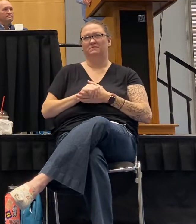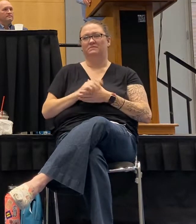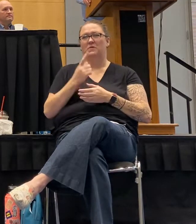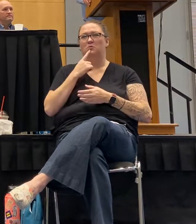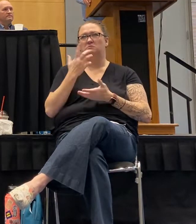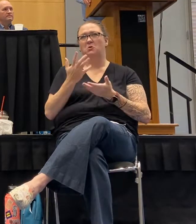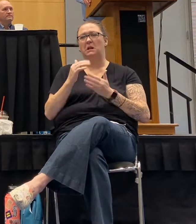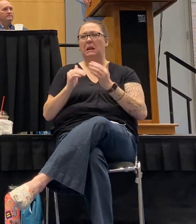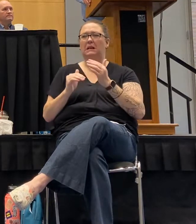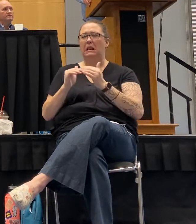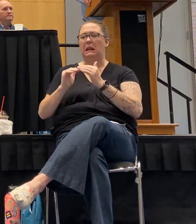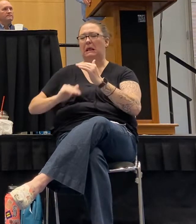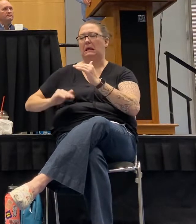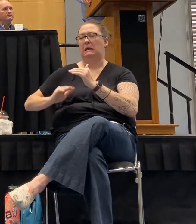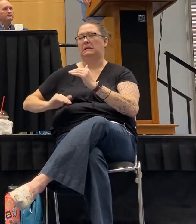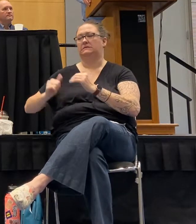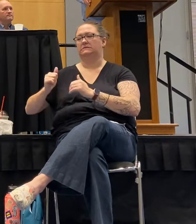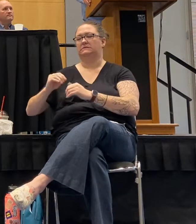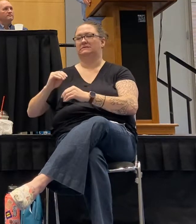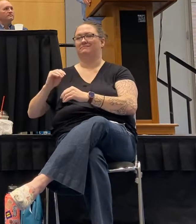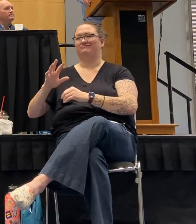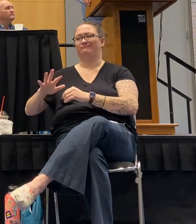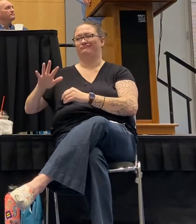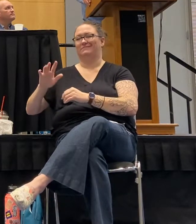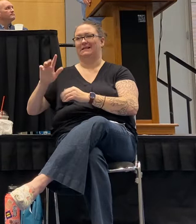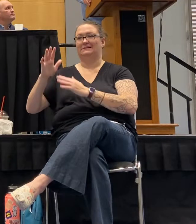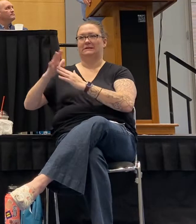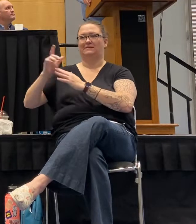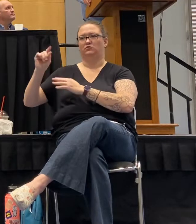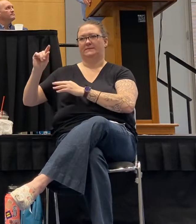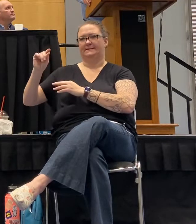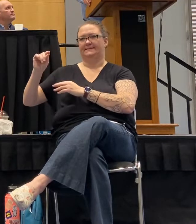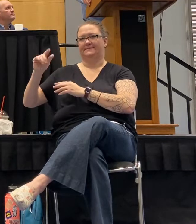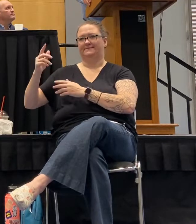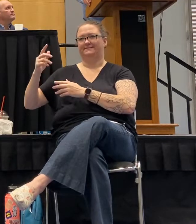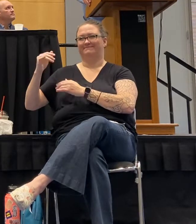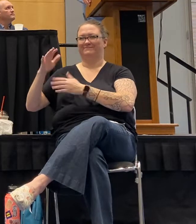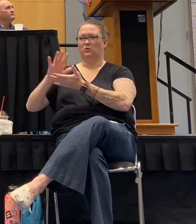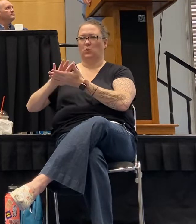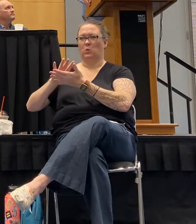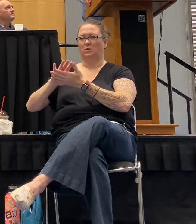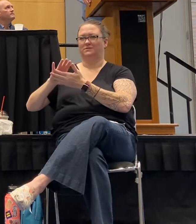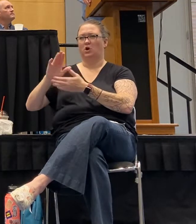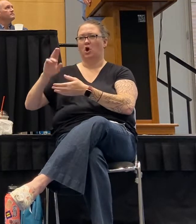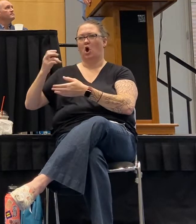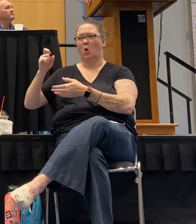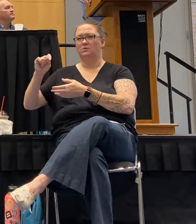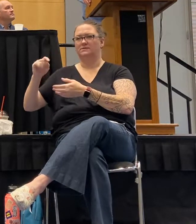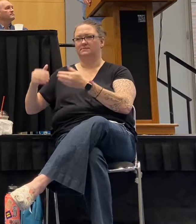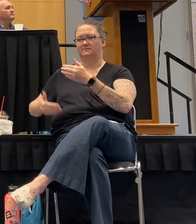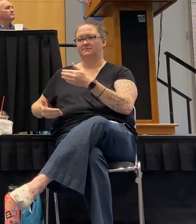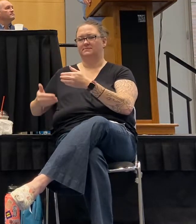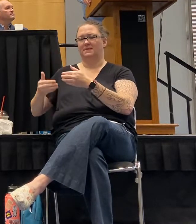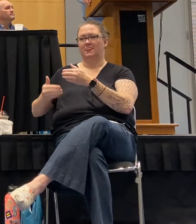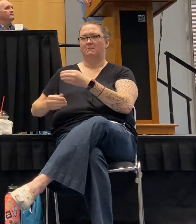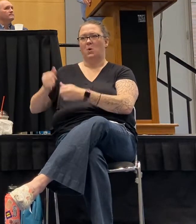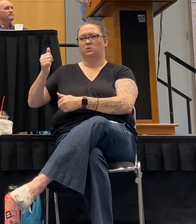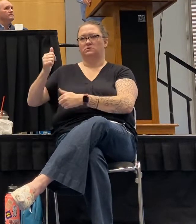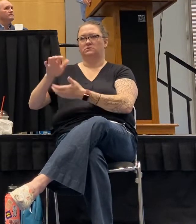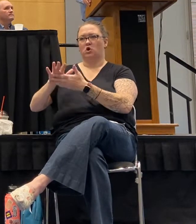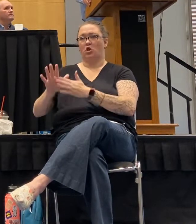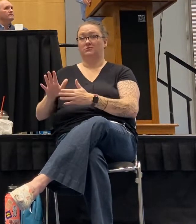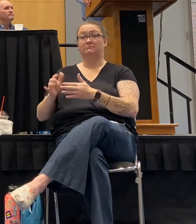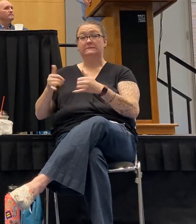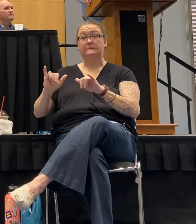would say it's probably least pronounced among like the top 20 institutions hosting the most scholars. So there's